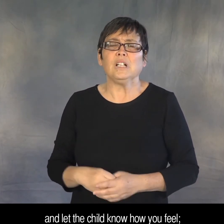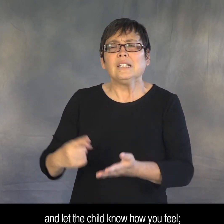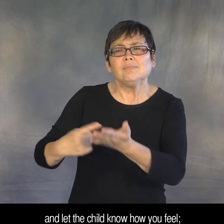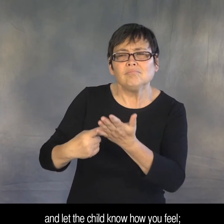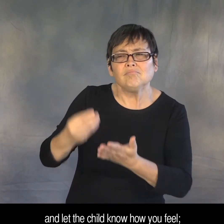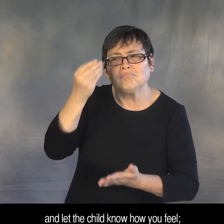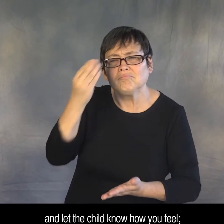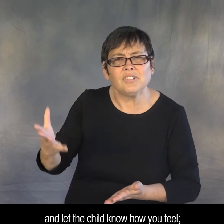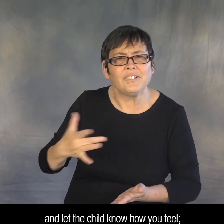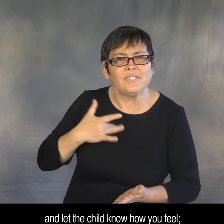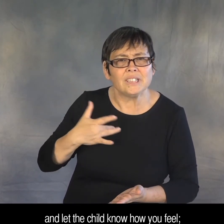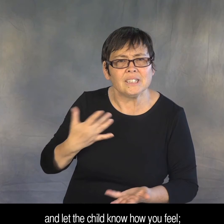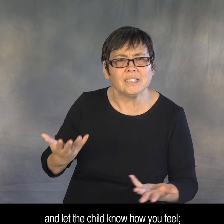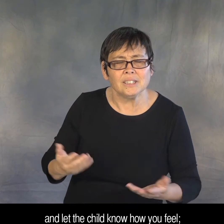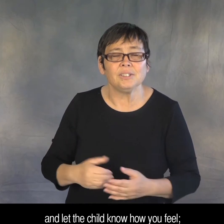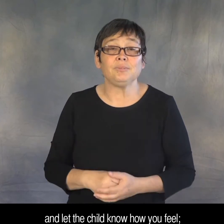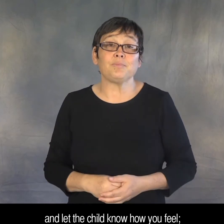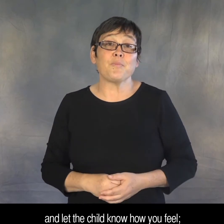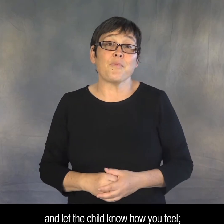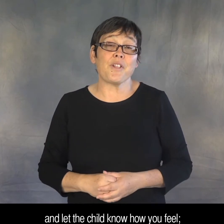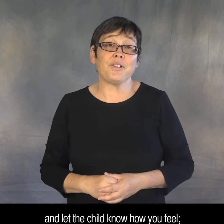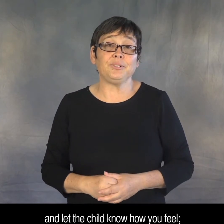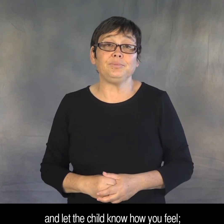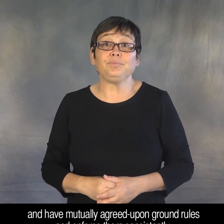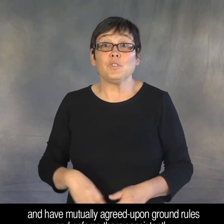and let the child know how you feel.